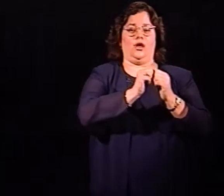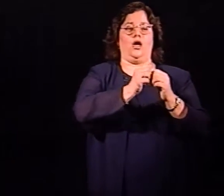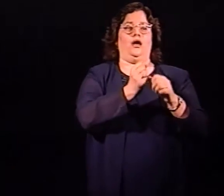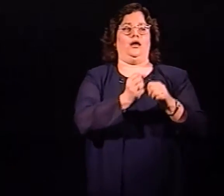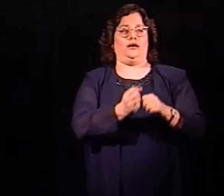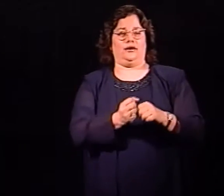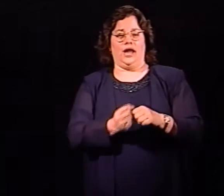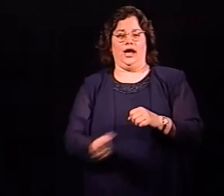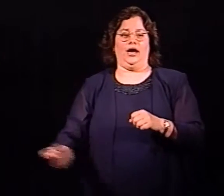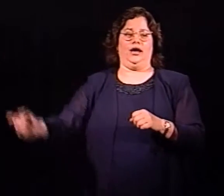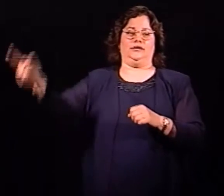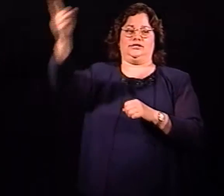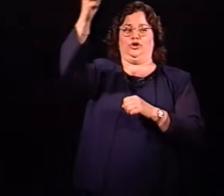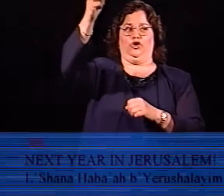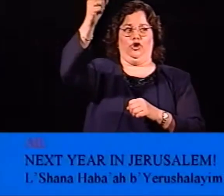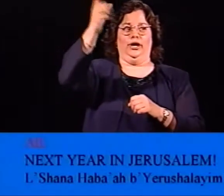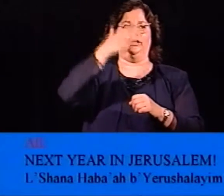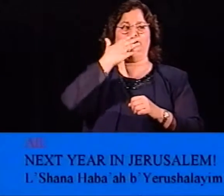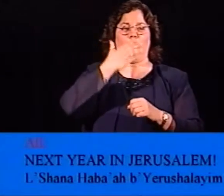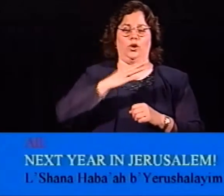Next year in Jerusalem.